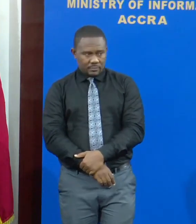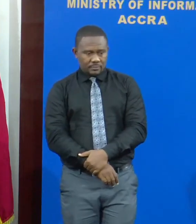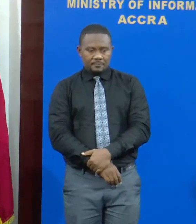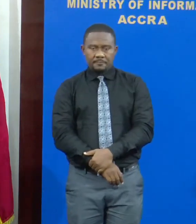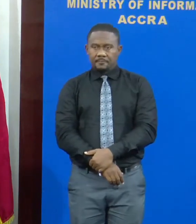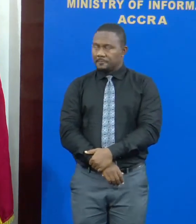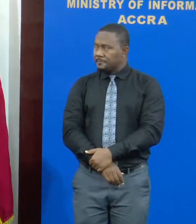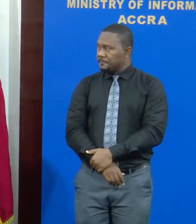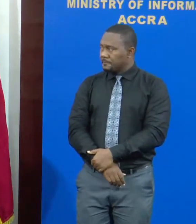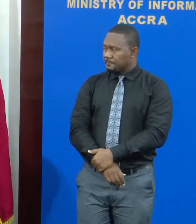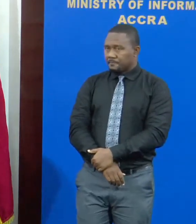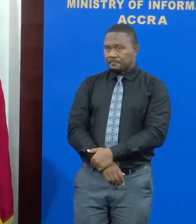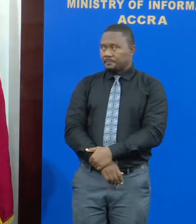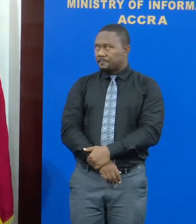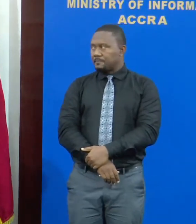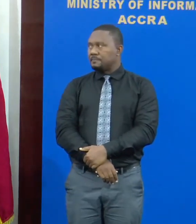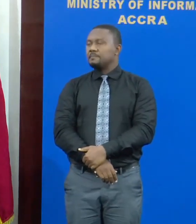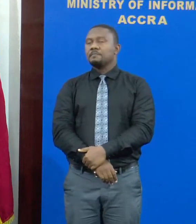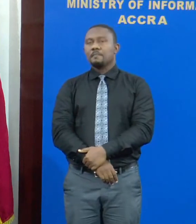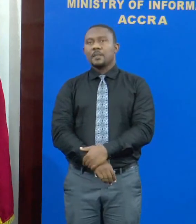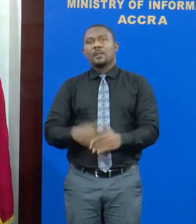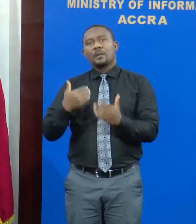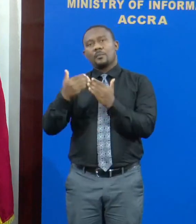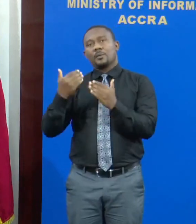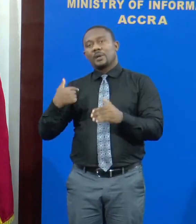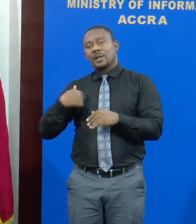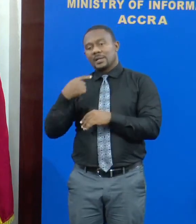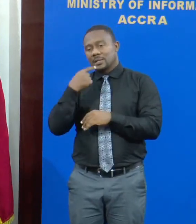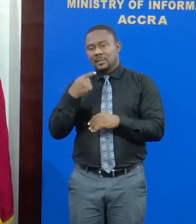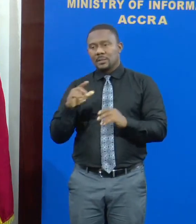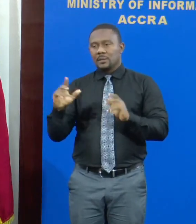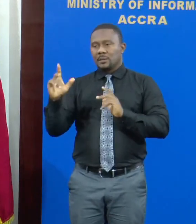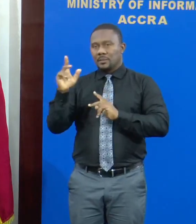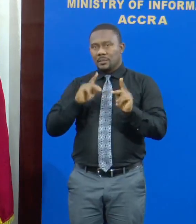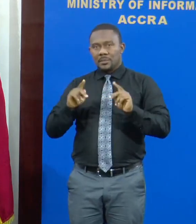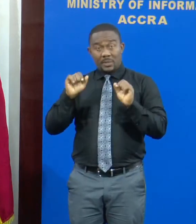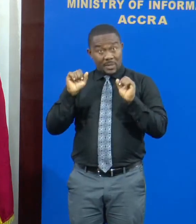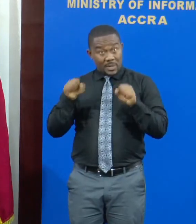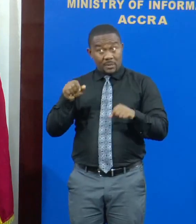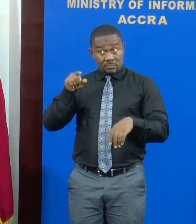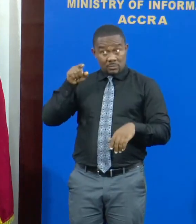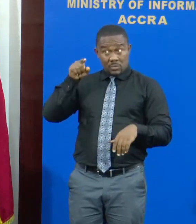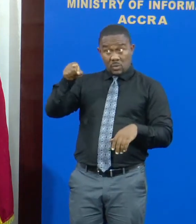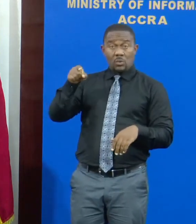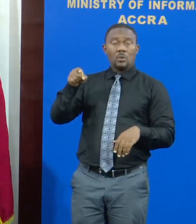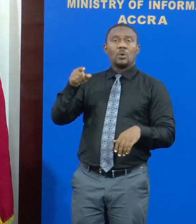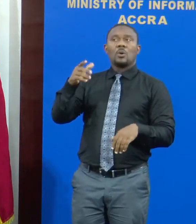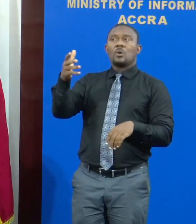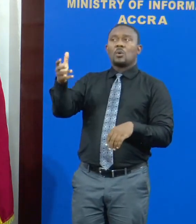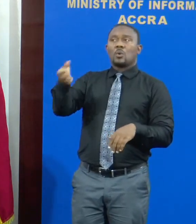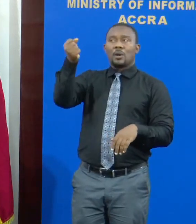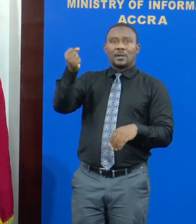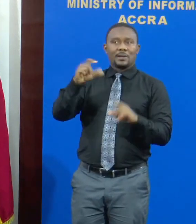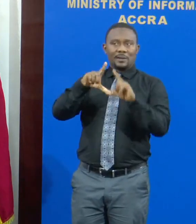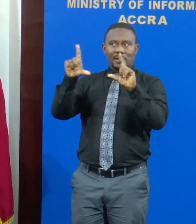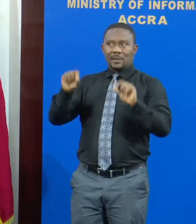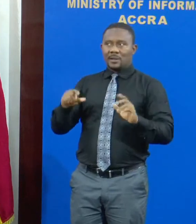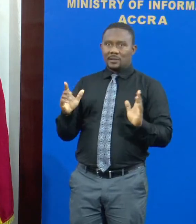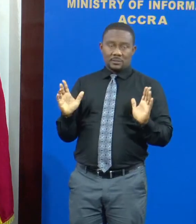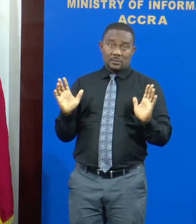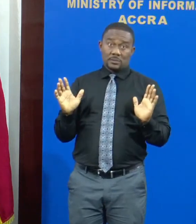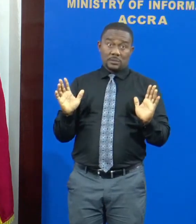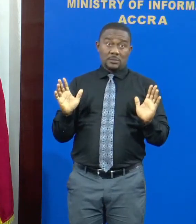correction. In my submission, I said that people can go to where they registered to collect their cards. That's not exactly accurate.